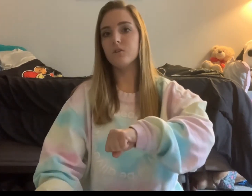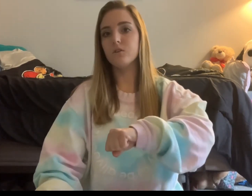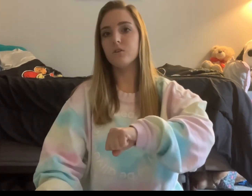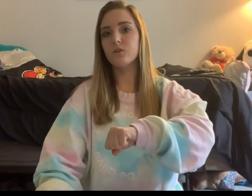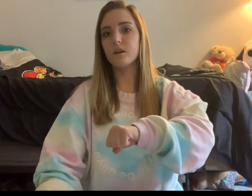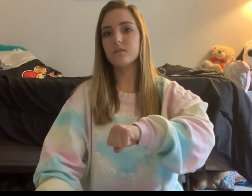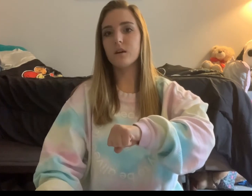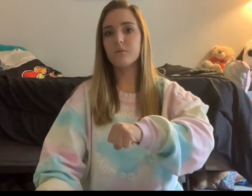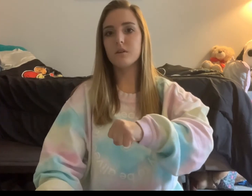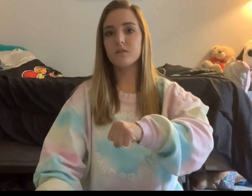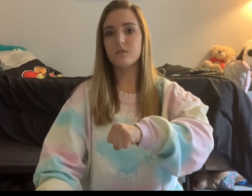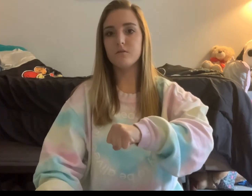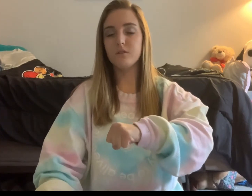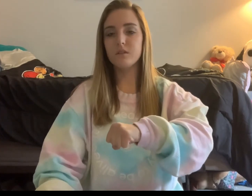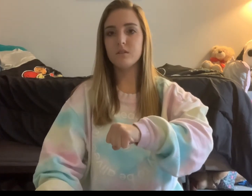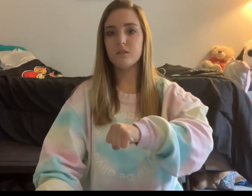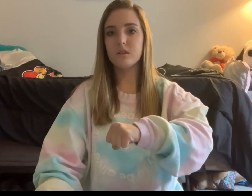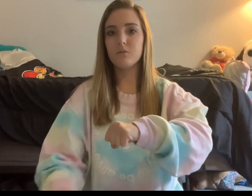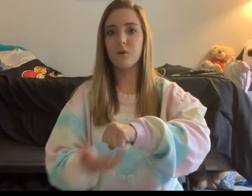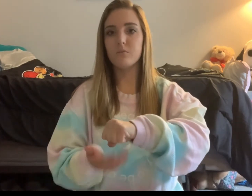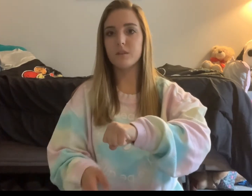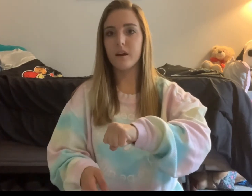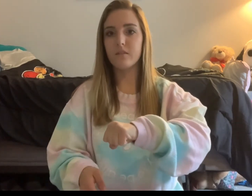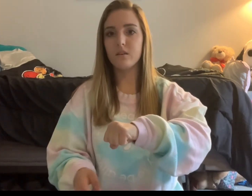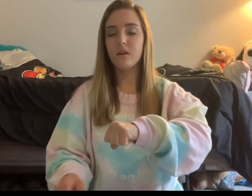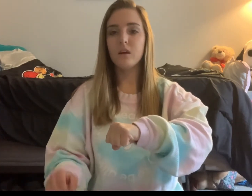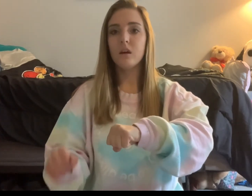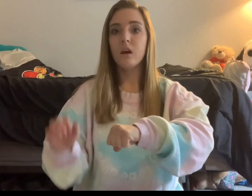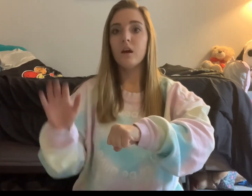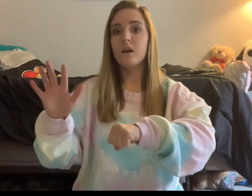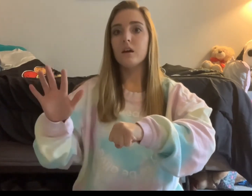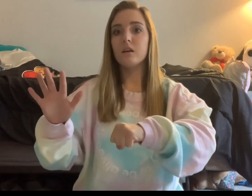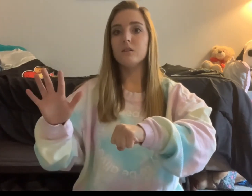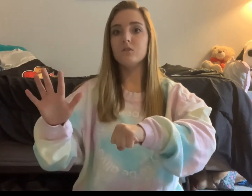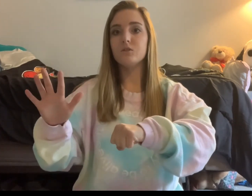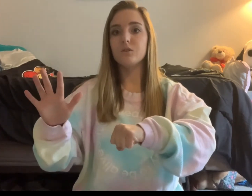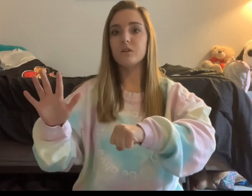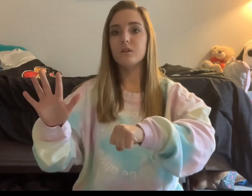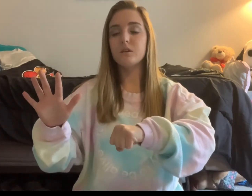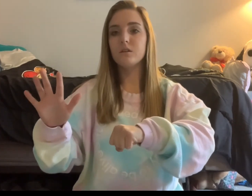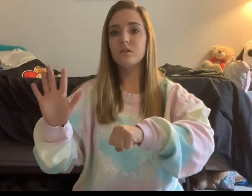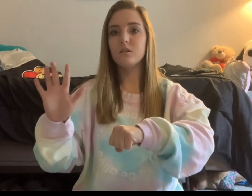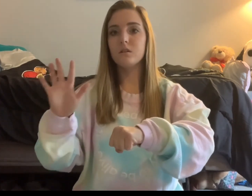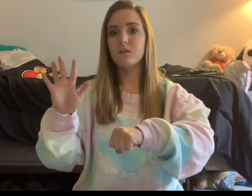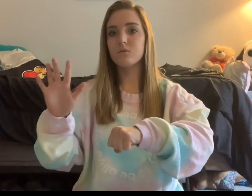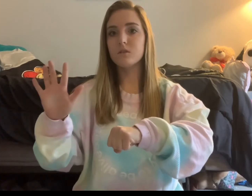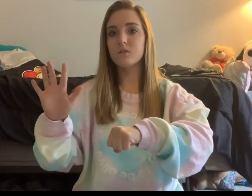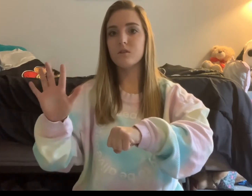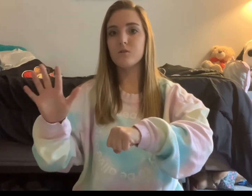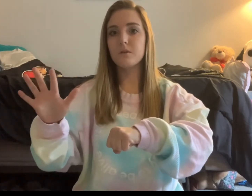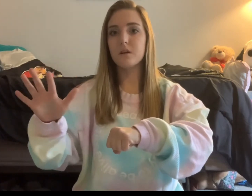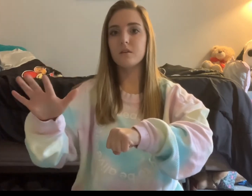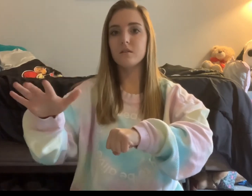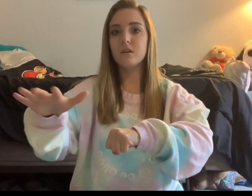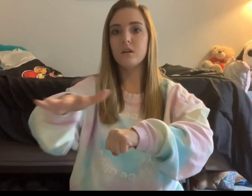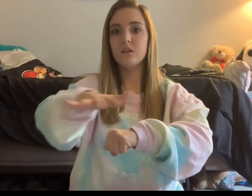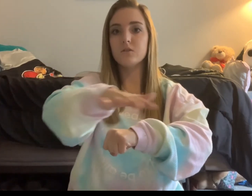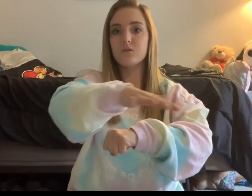Your non-dominant is in a fist, palm down, and your other one is in an open hand. It circles